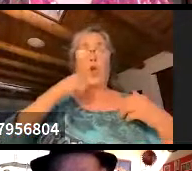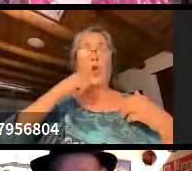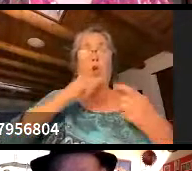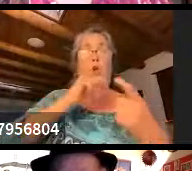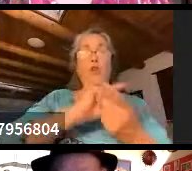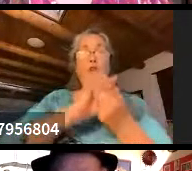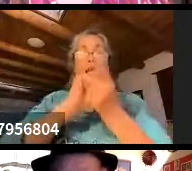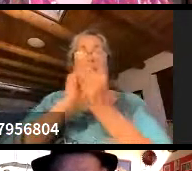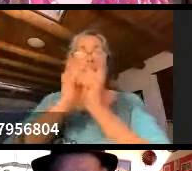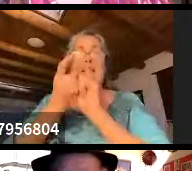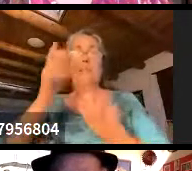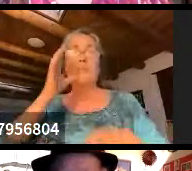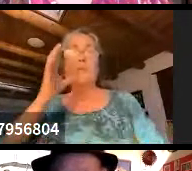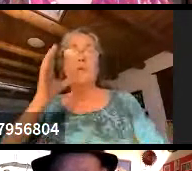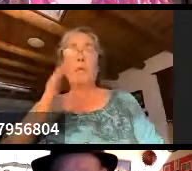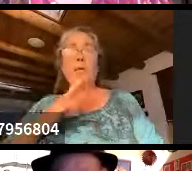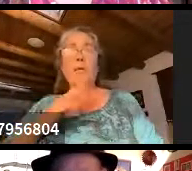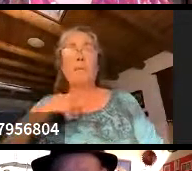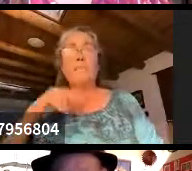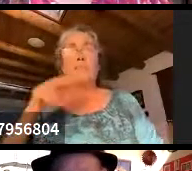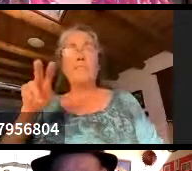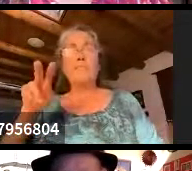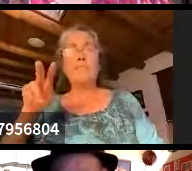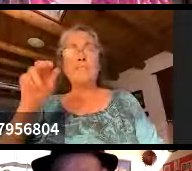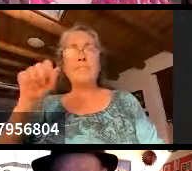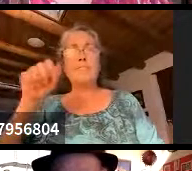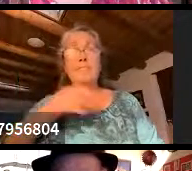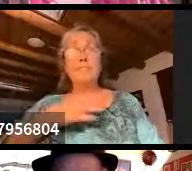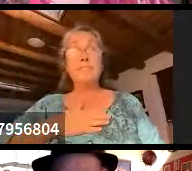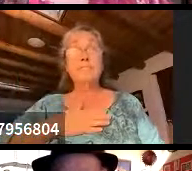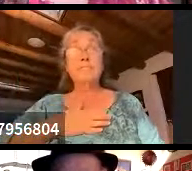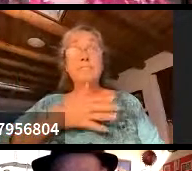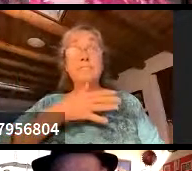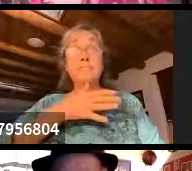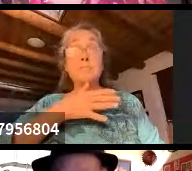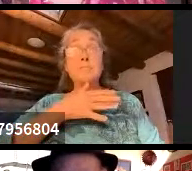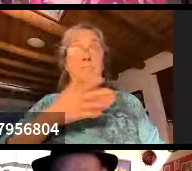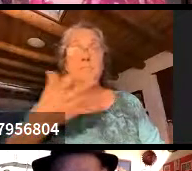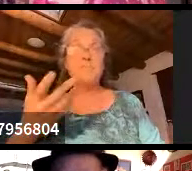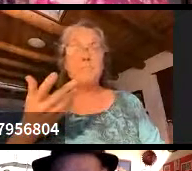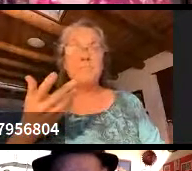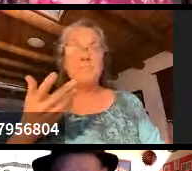also, Carla talked about womanhood and becoming a woman.